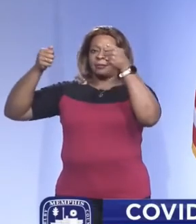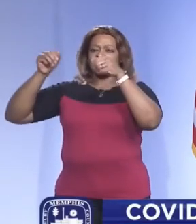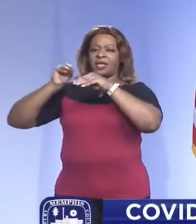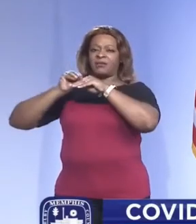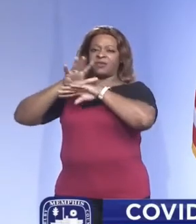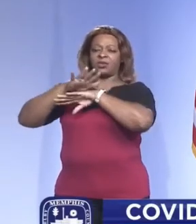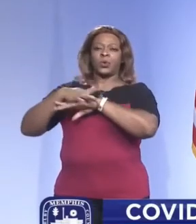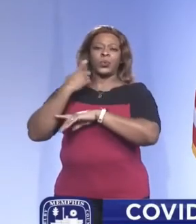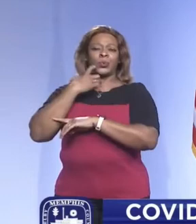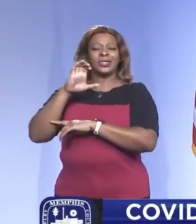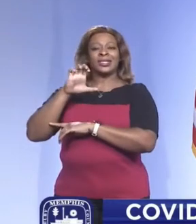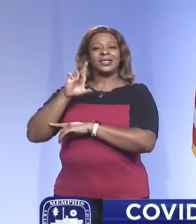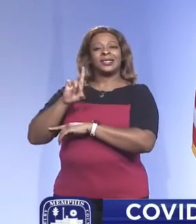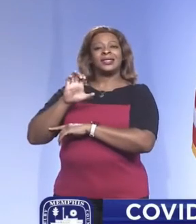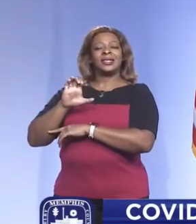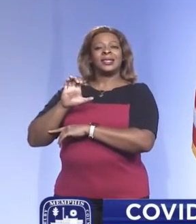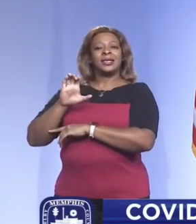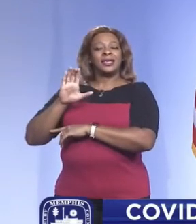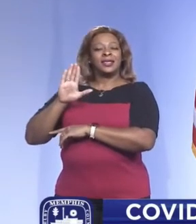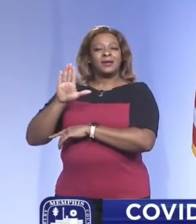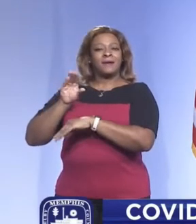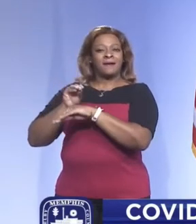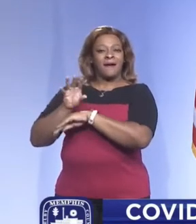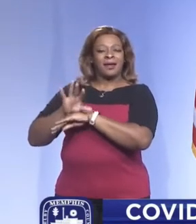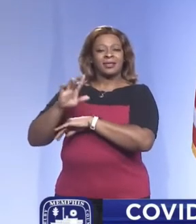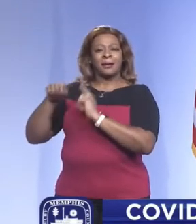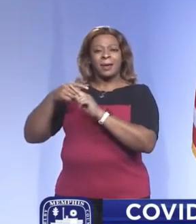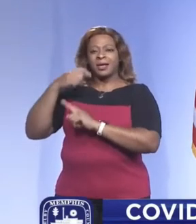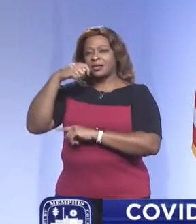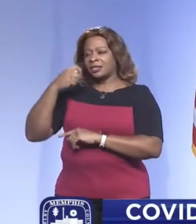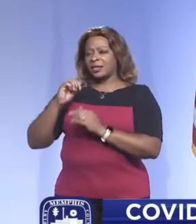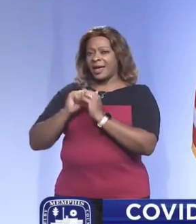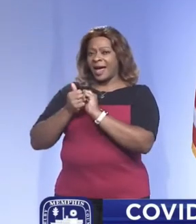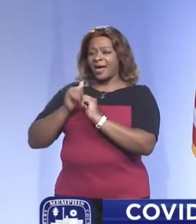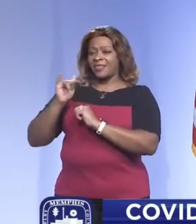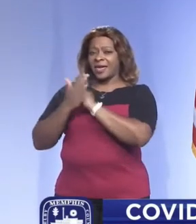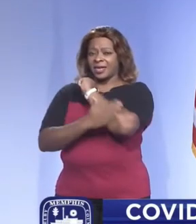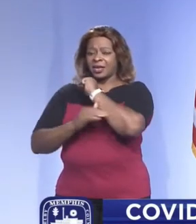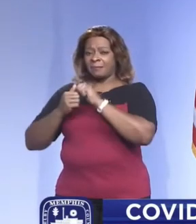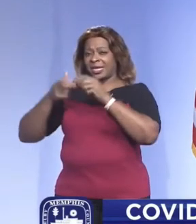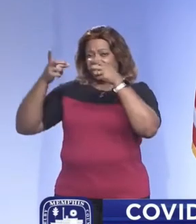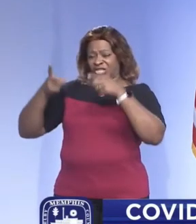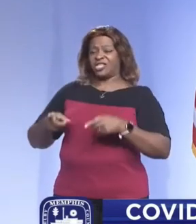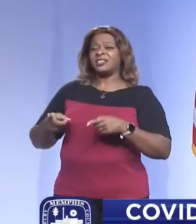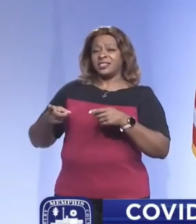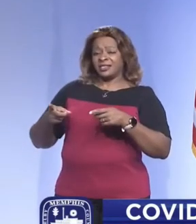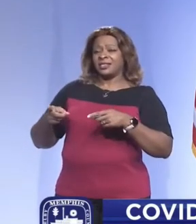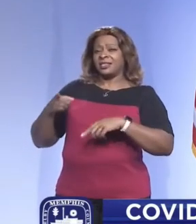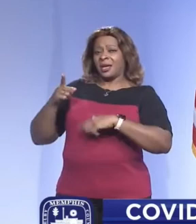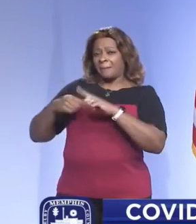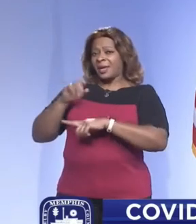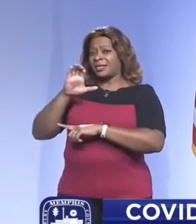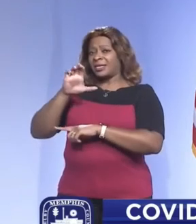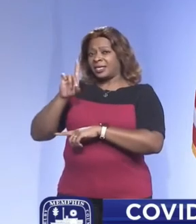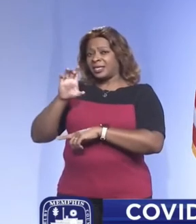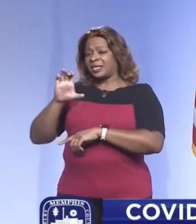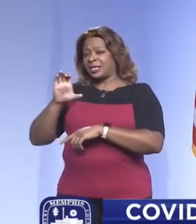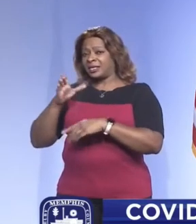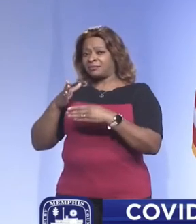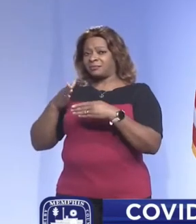recent CDC guidance on testing. How will the county make decisions on the CDC guidance going